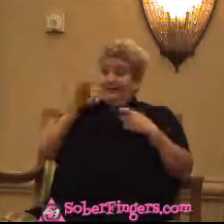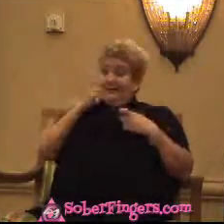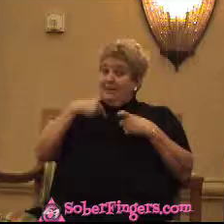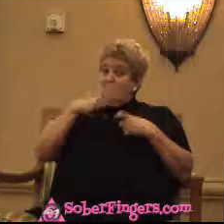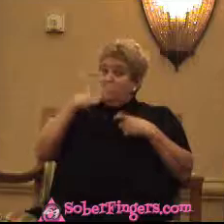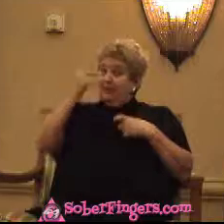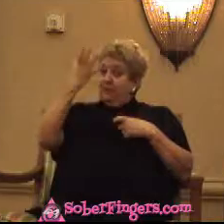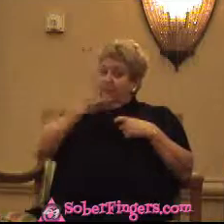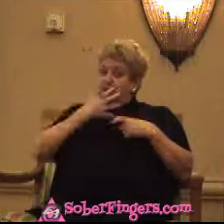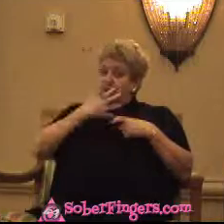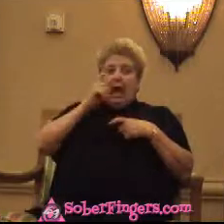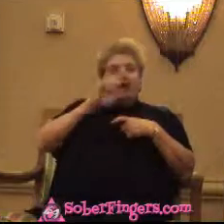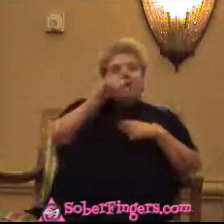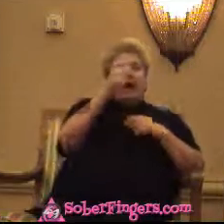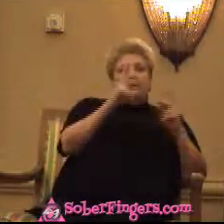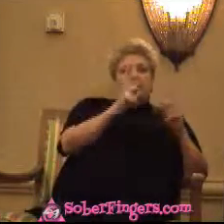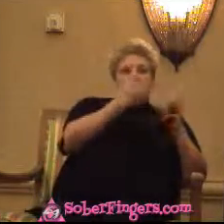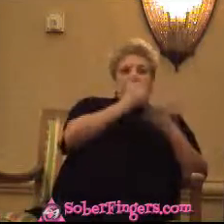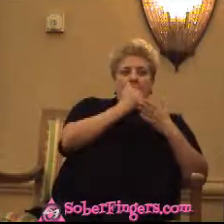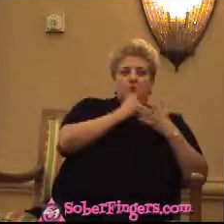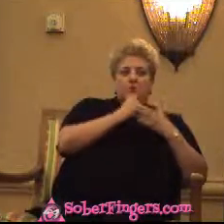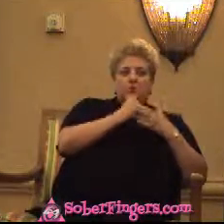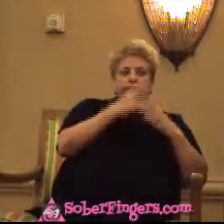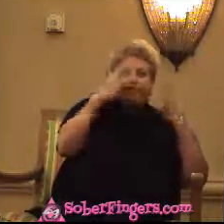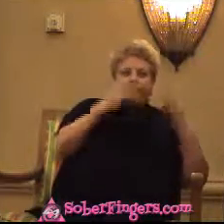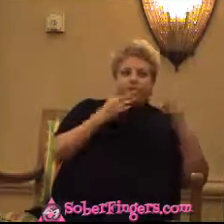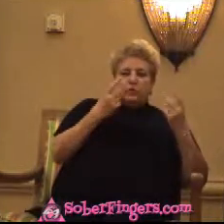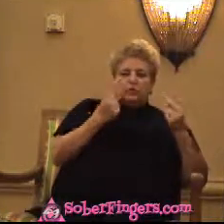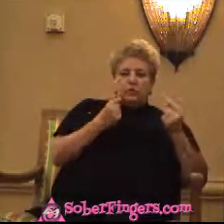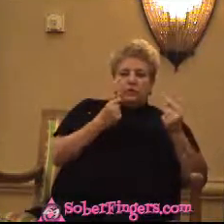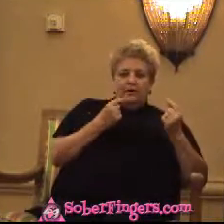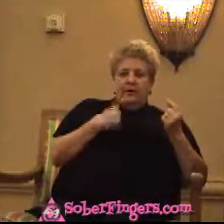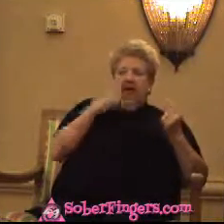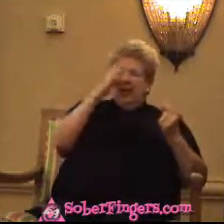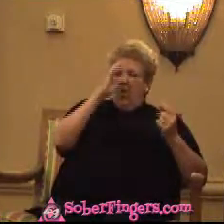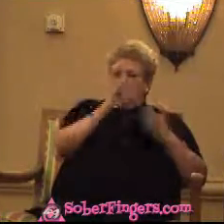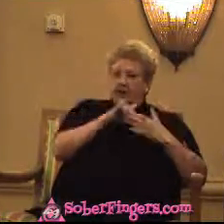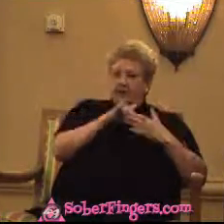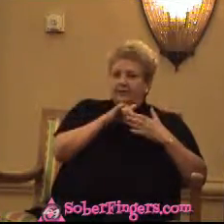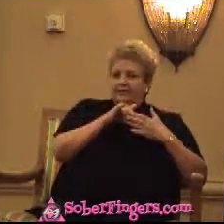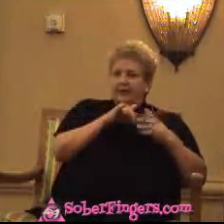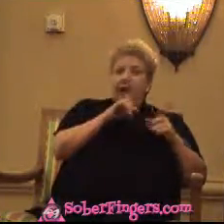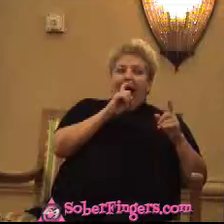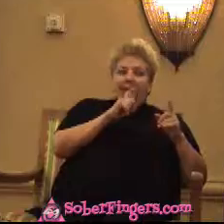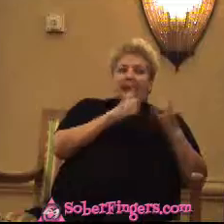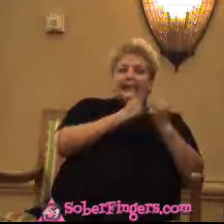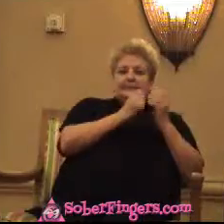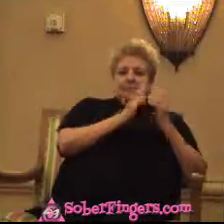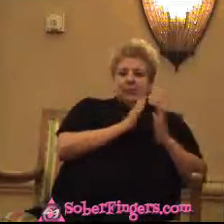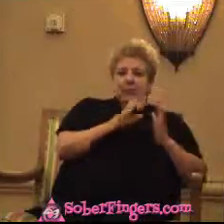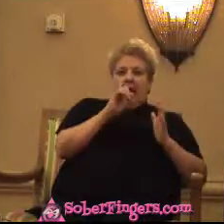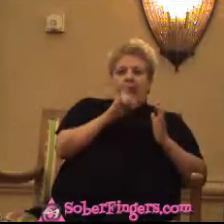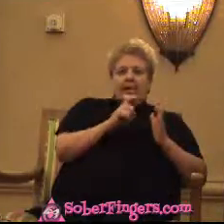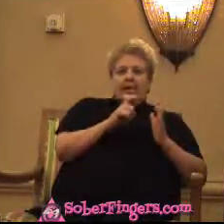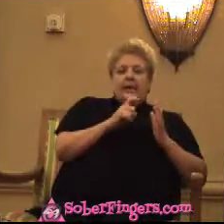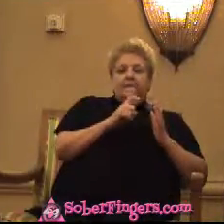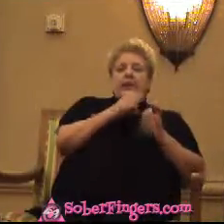I don't know what's good for me. I know that. I know that as sure as I'm standing here. I need a sponsor. I need the love and support of all the people in